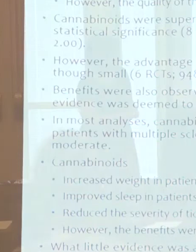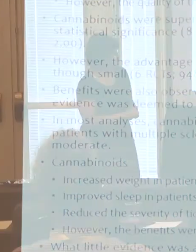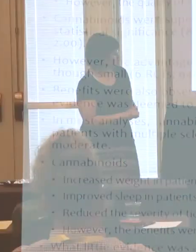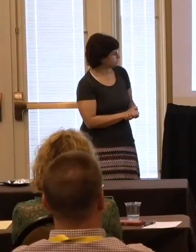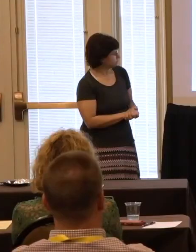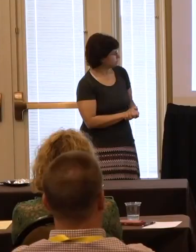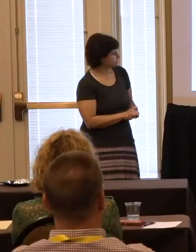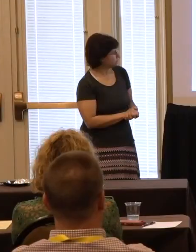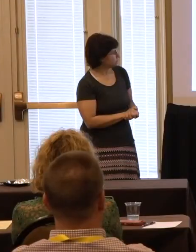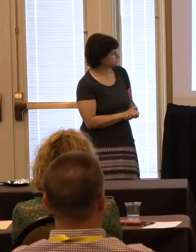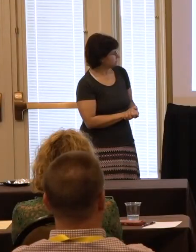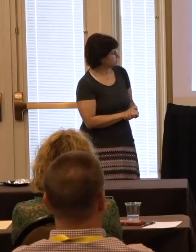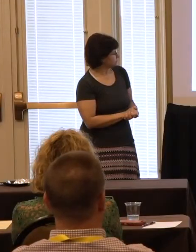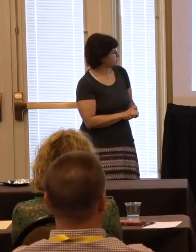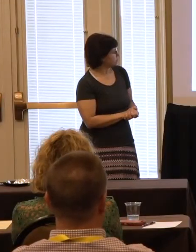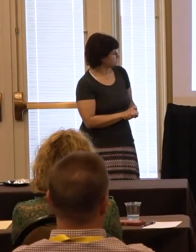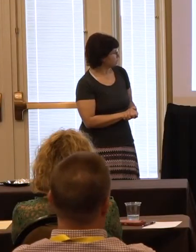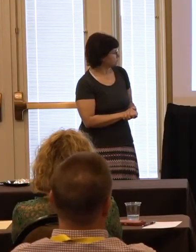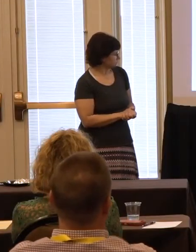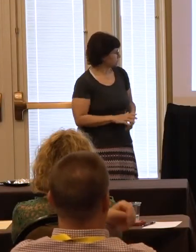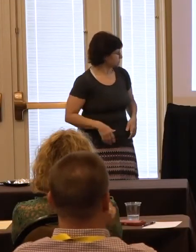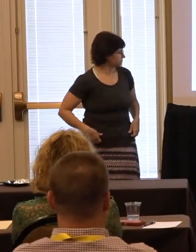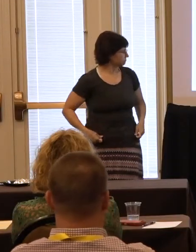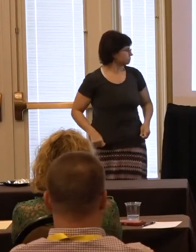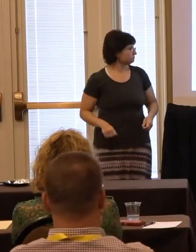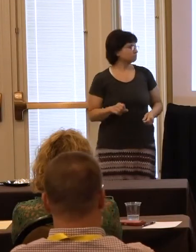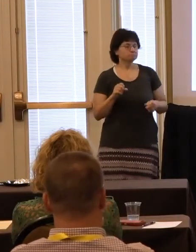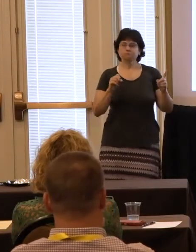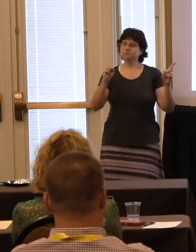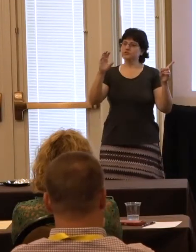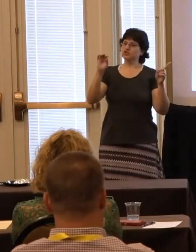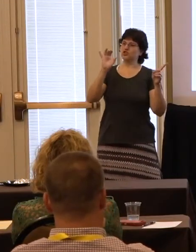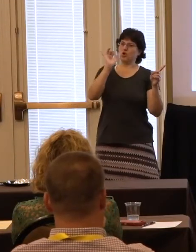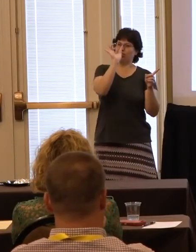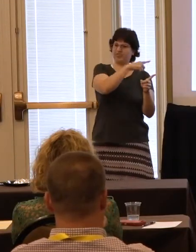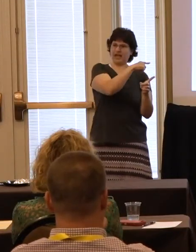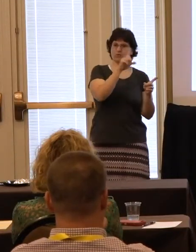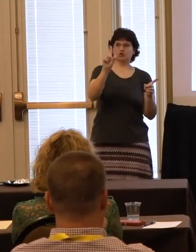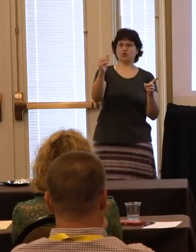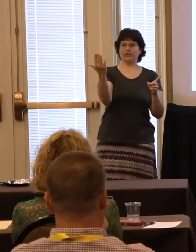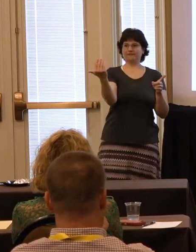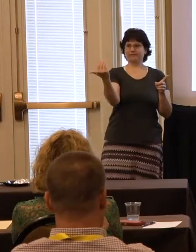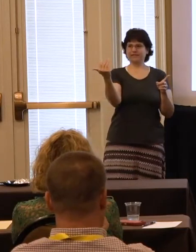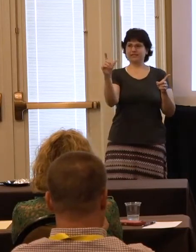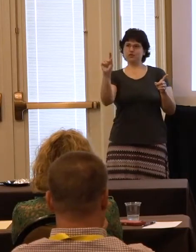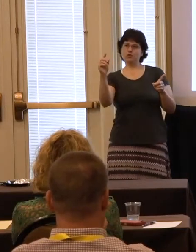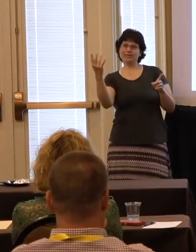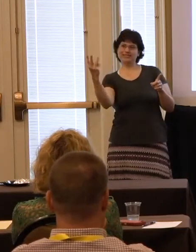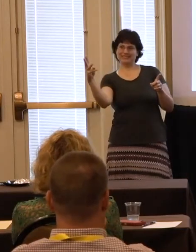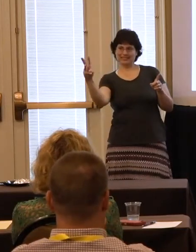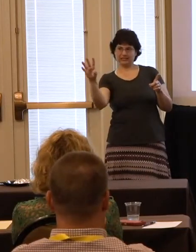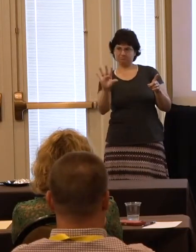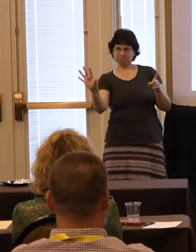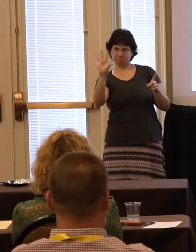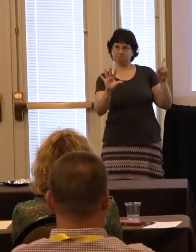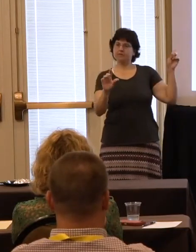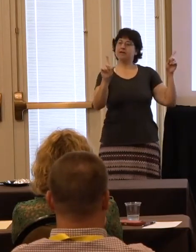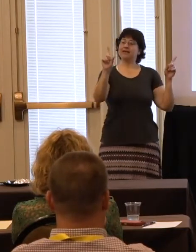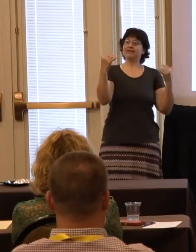anxiety, that cannabinoids are helpful for anxiety or depression. So that was 2015, 2016.